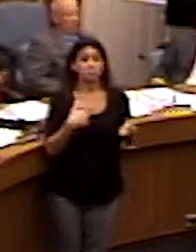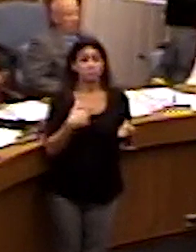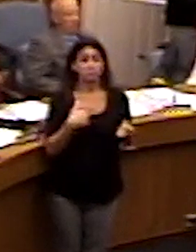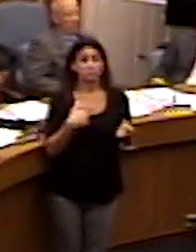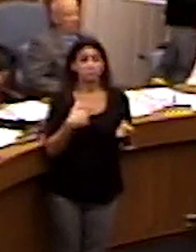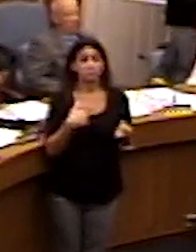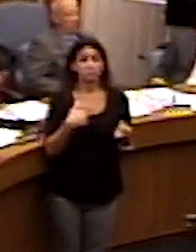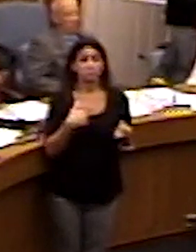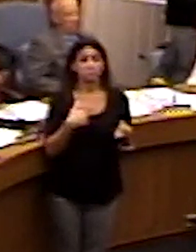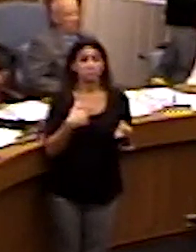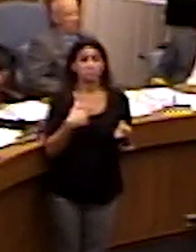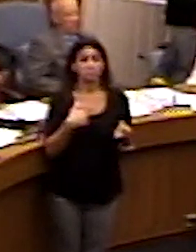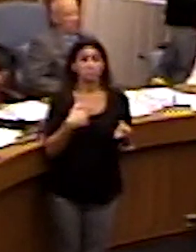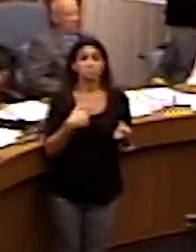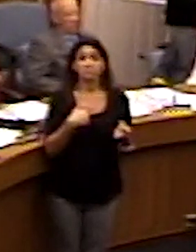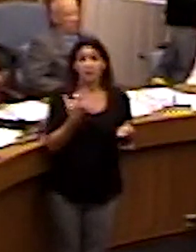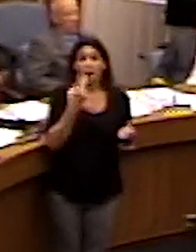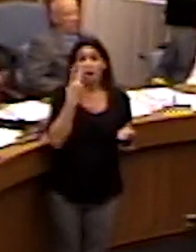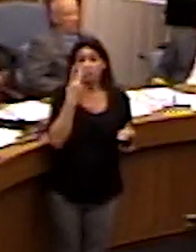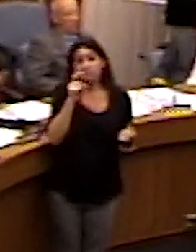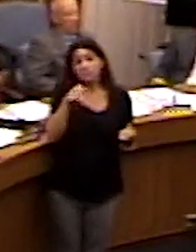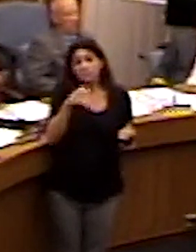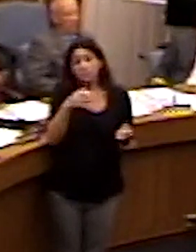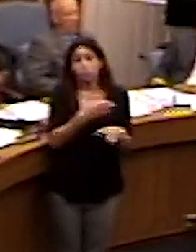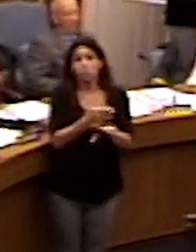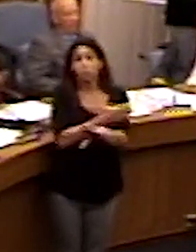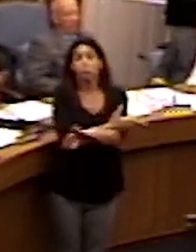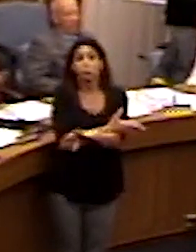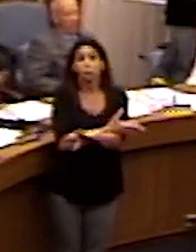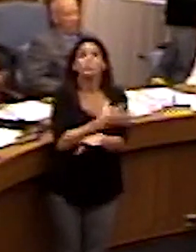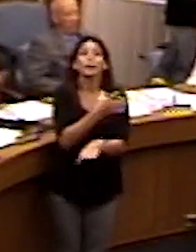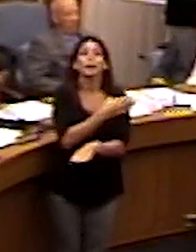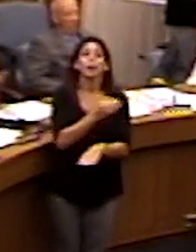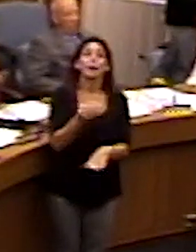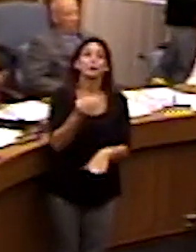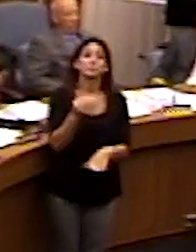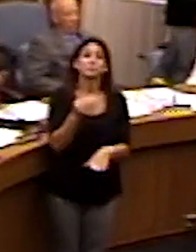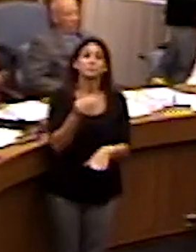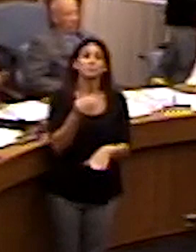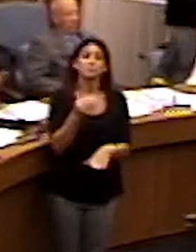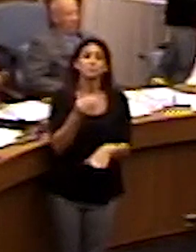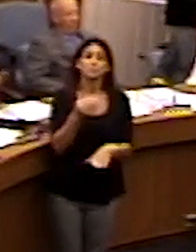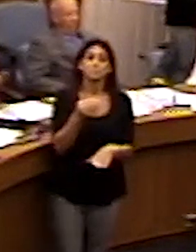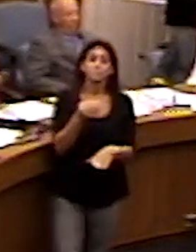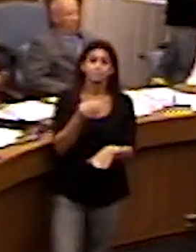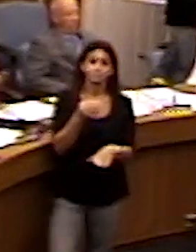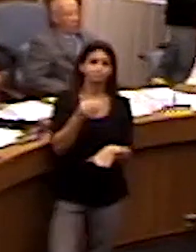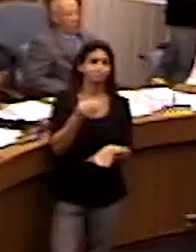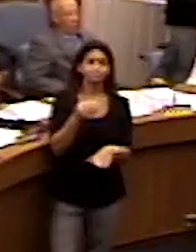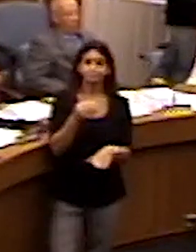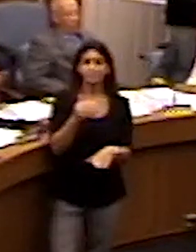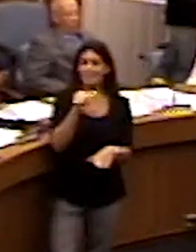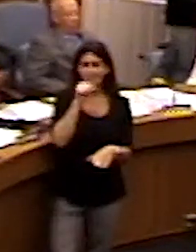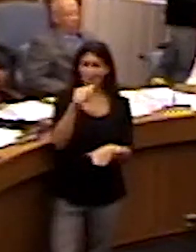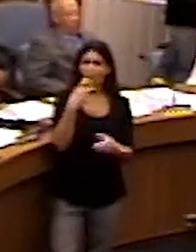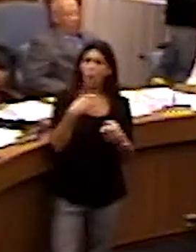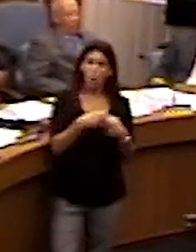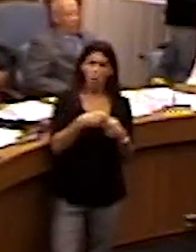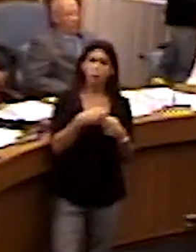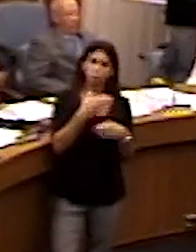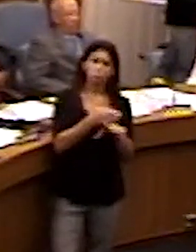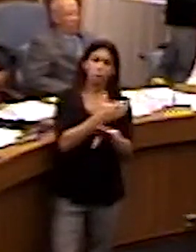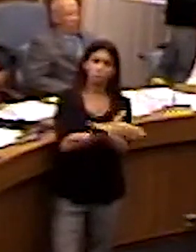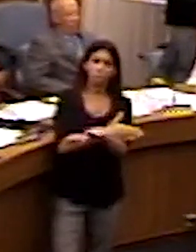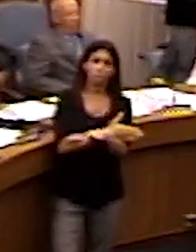I see a need for improvement. And in some ways, it's not a hard thing to do.